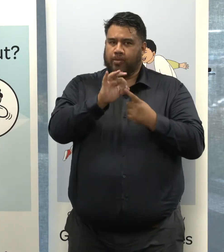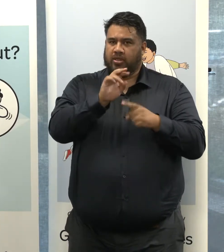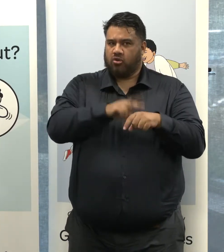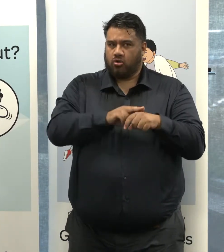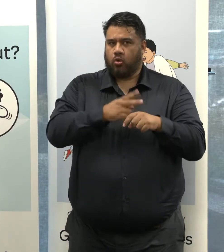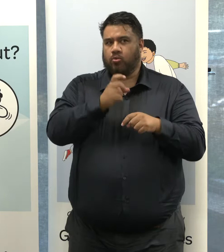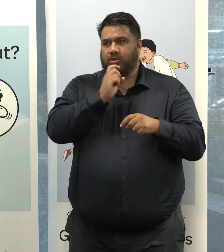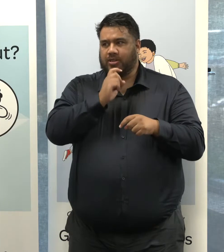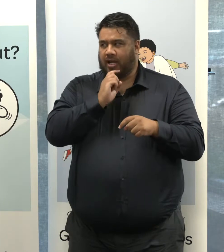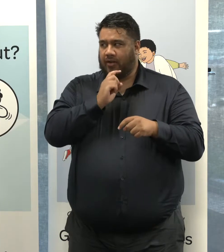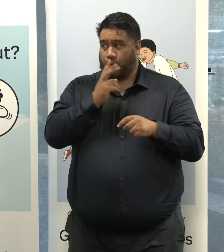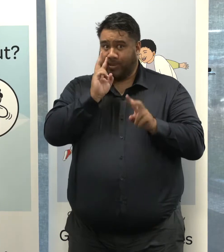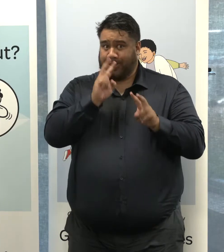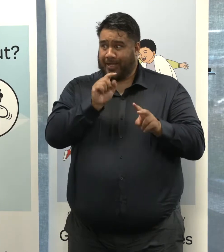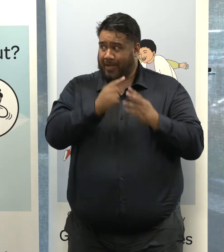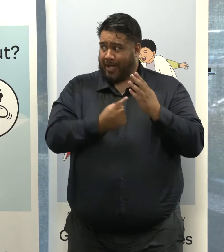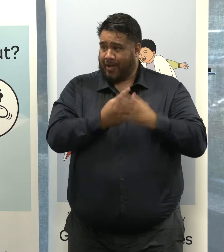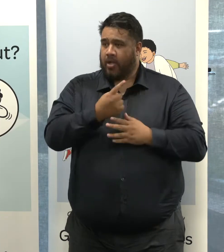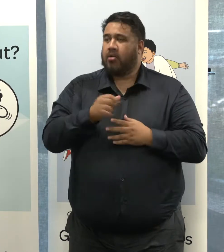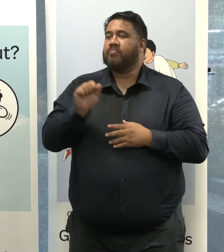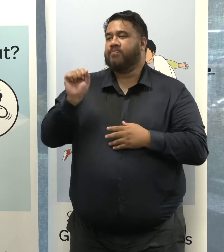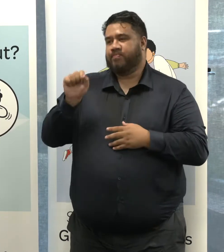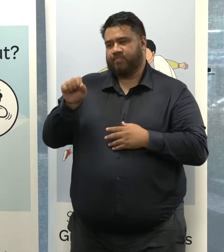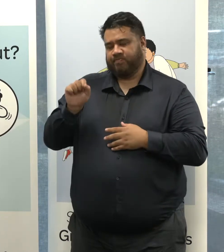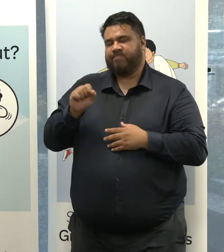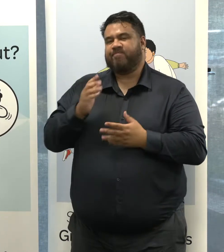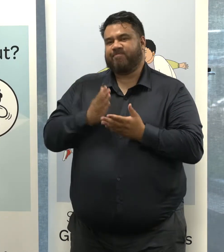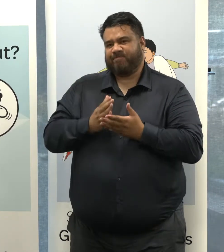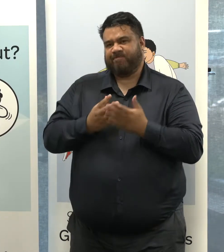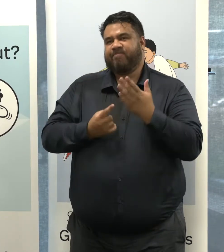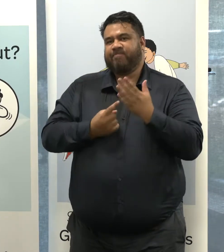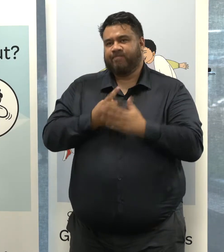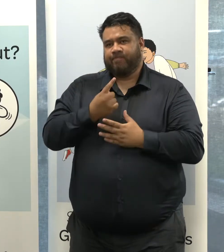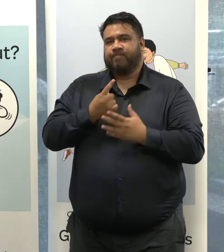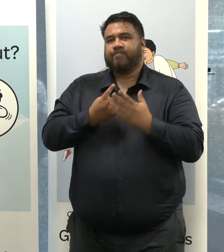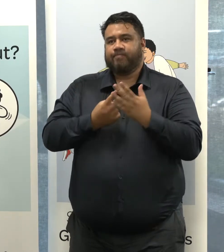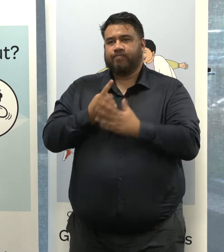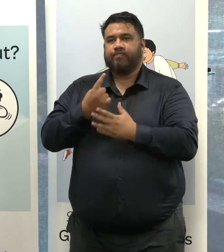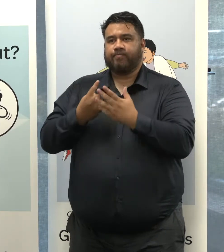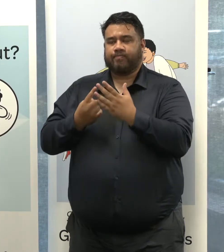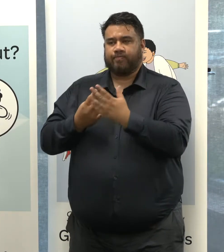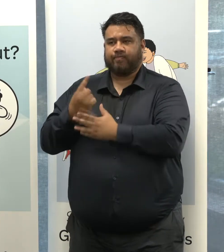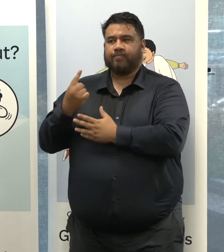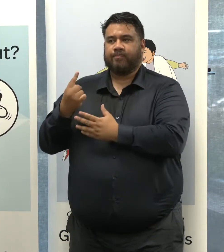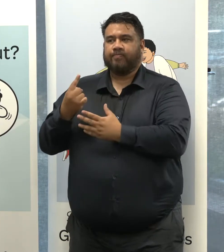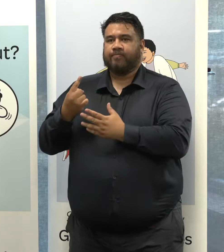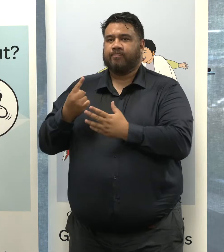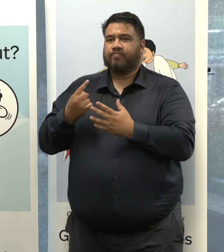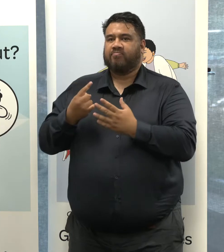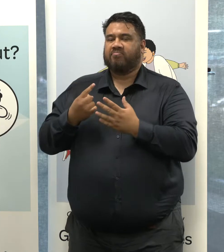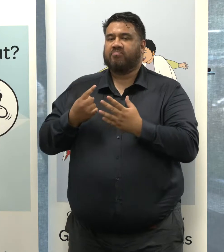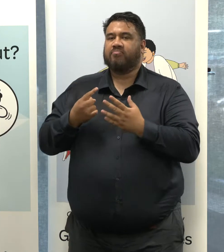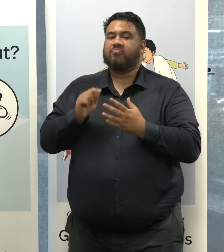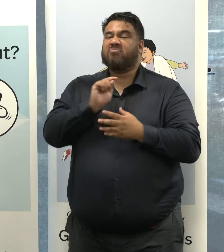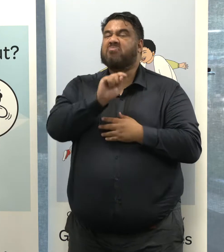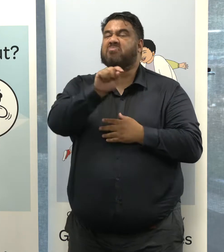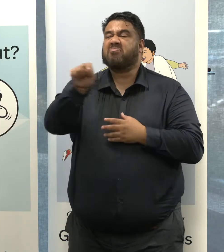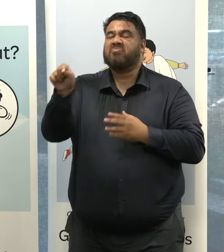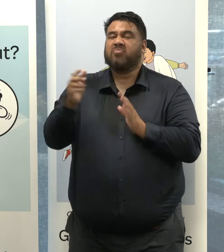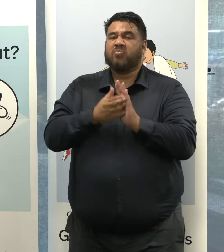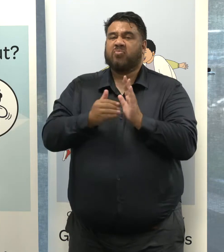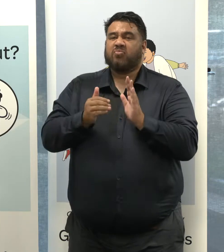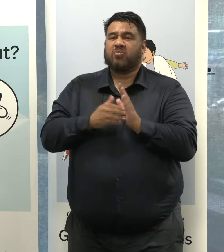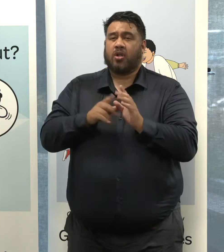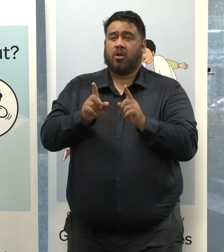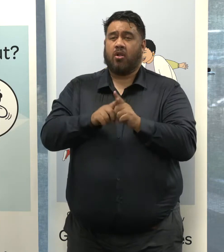some of the abuse they have faced? Yeah, so we have had situations in many practices where people have been